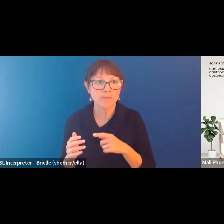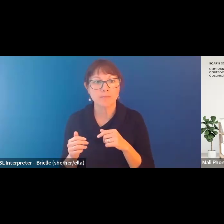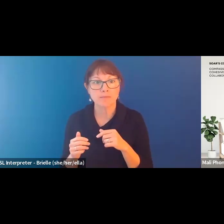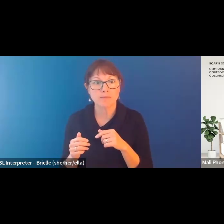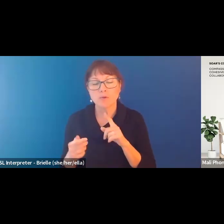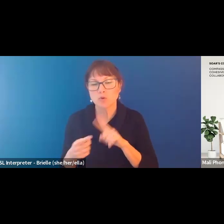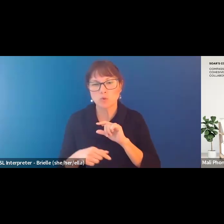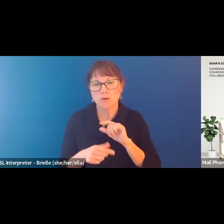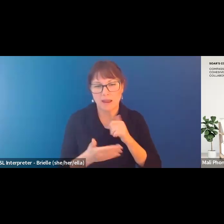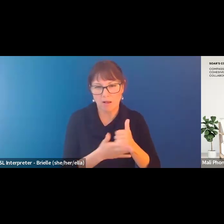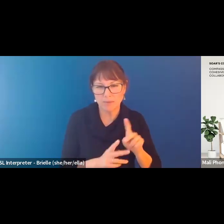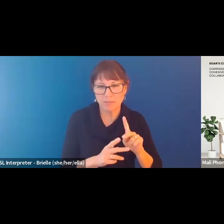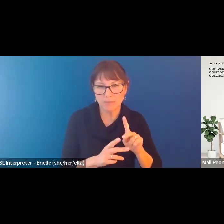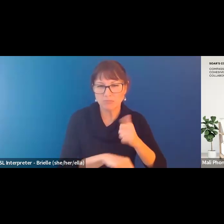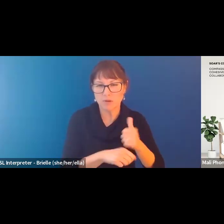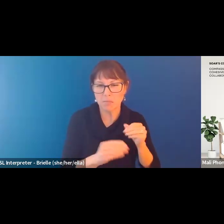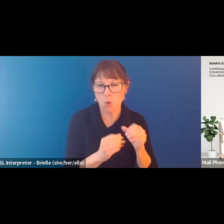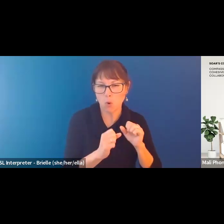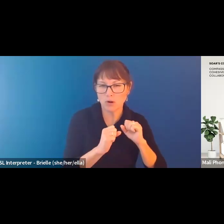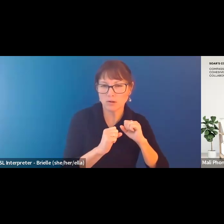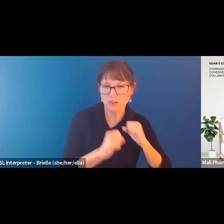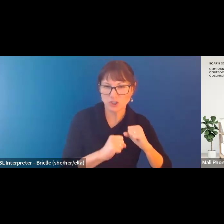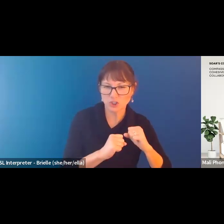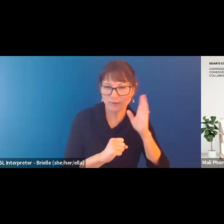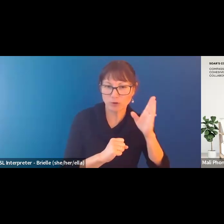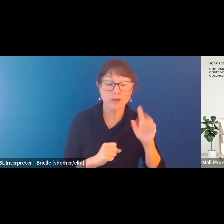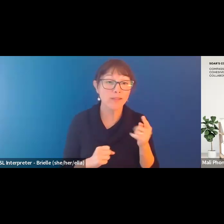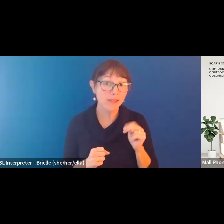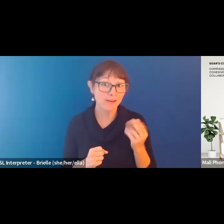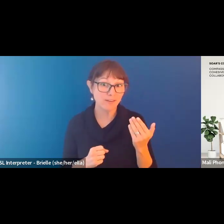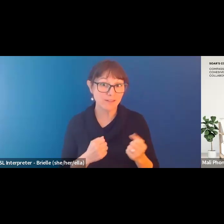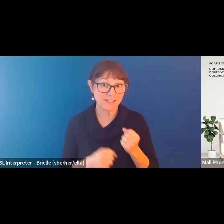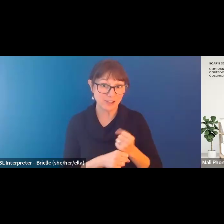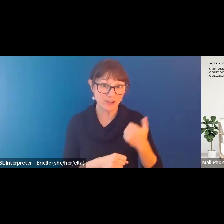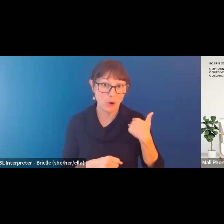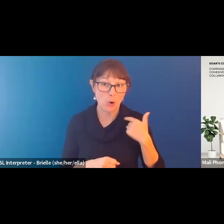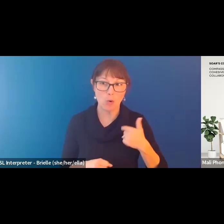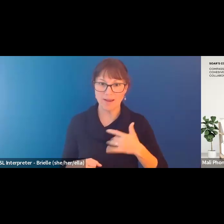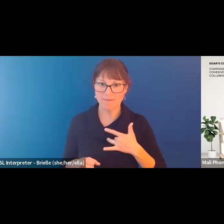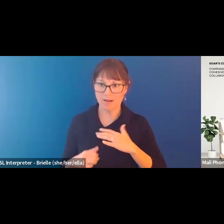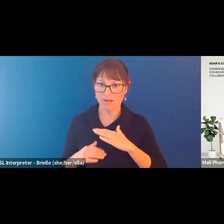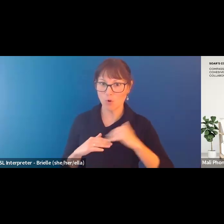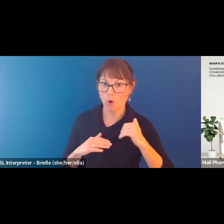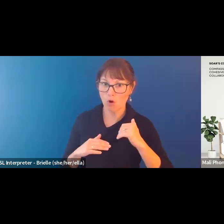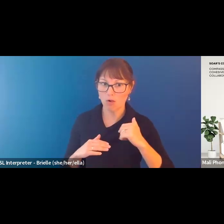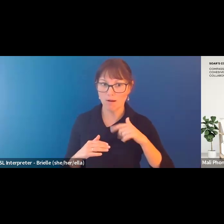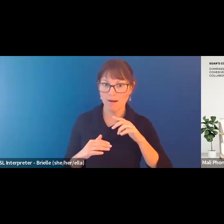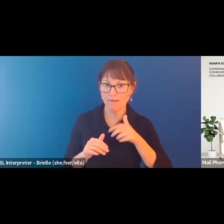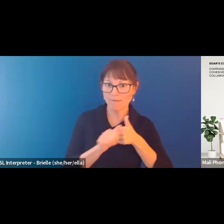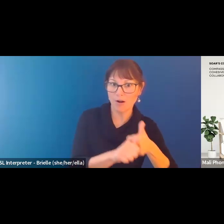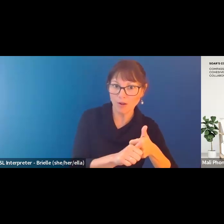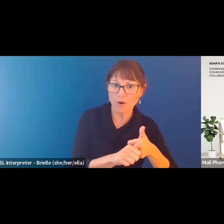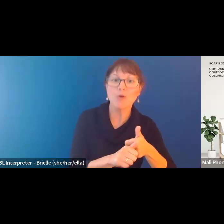secure futures. But almost 15 years ago, I followed my calling and I became the founder and CEO of SOAR